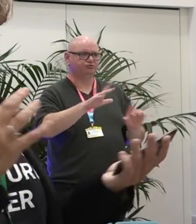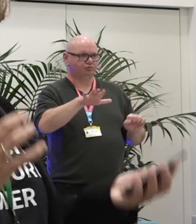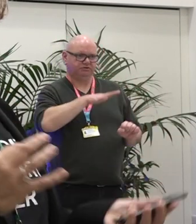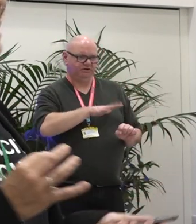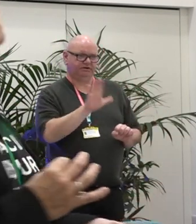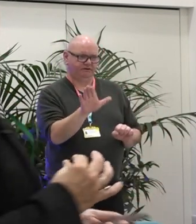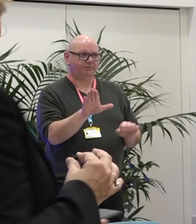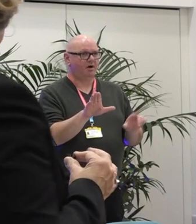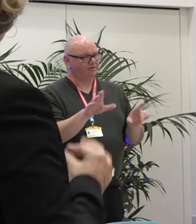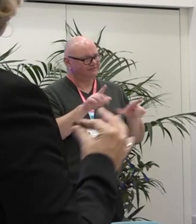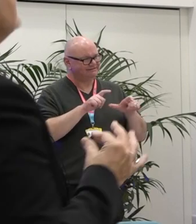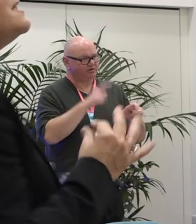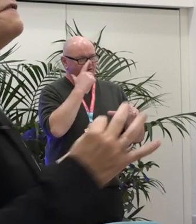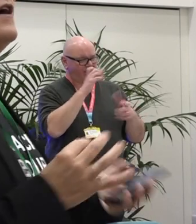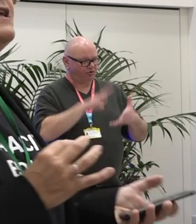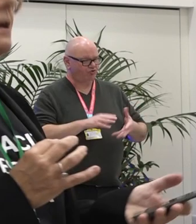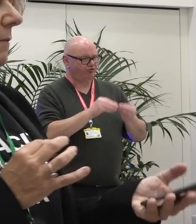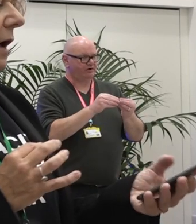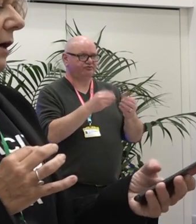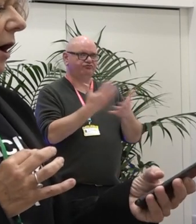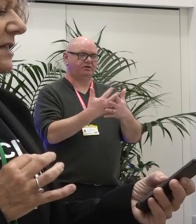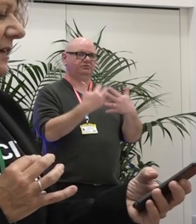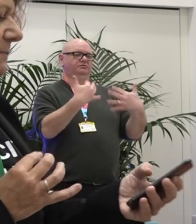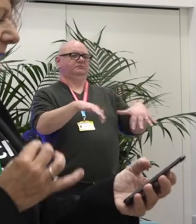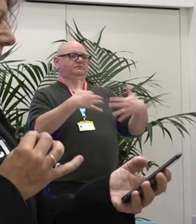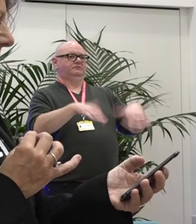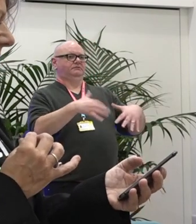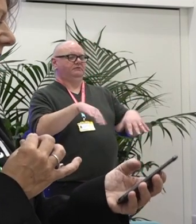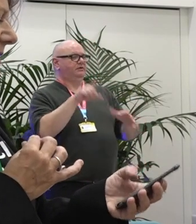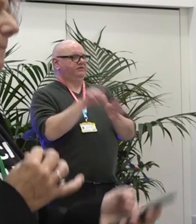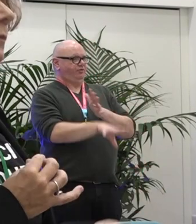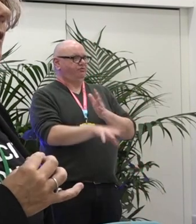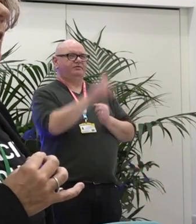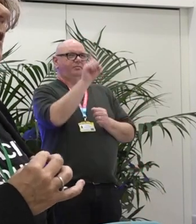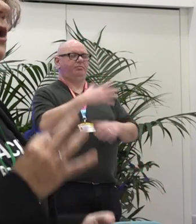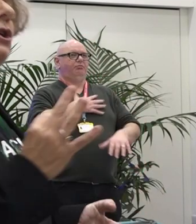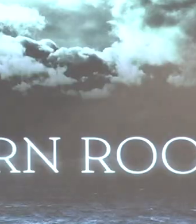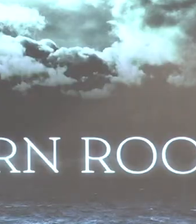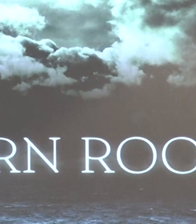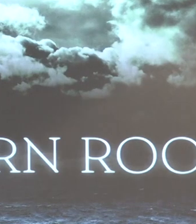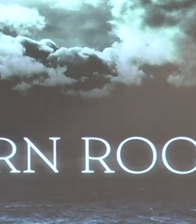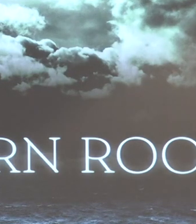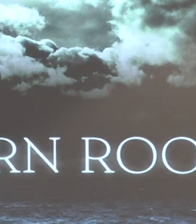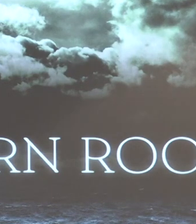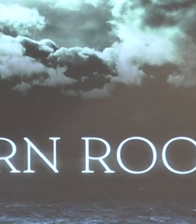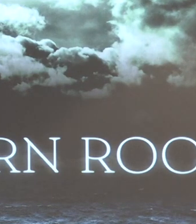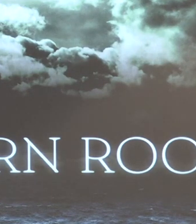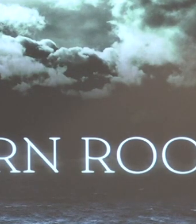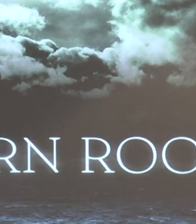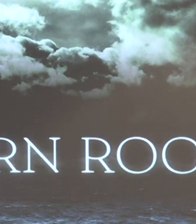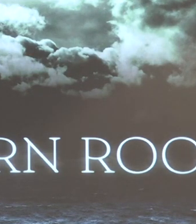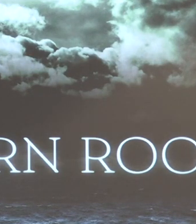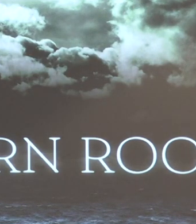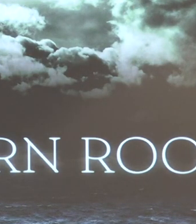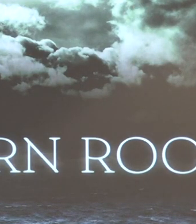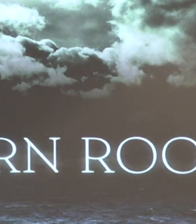most amazing, defining kinds of experiences. Two companies that you'll see tomorrow,